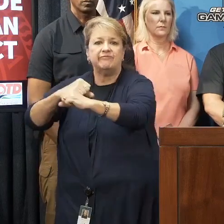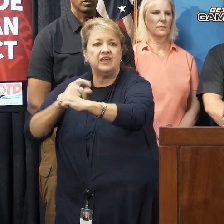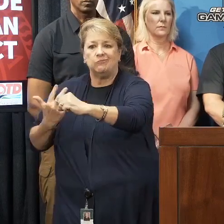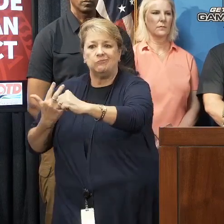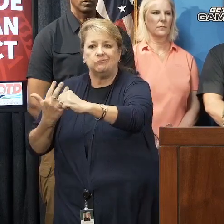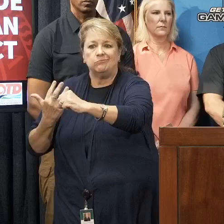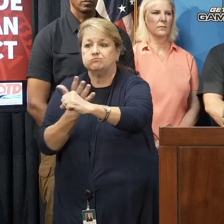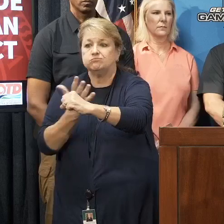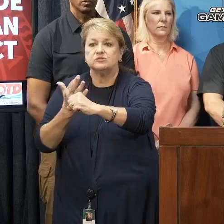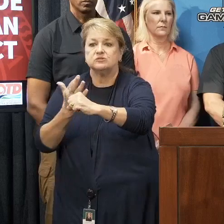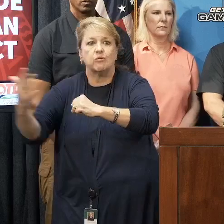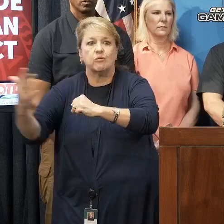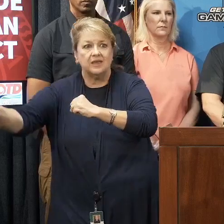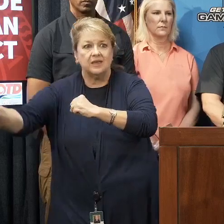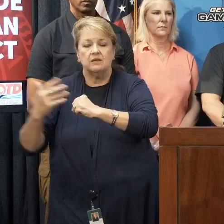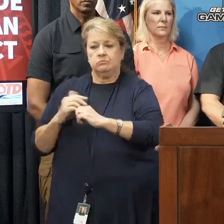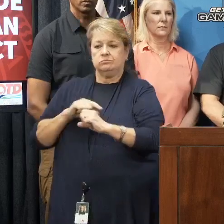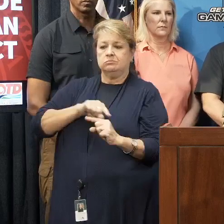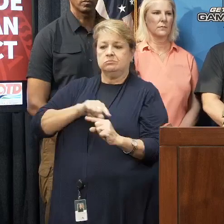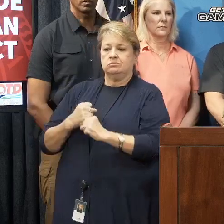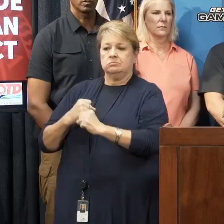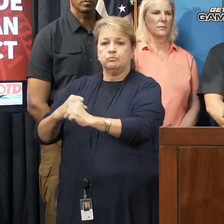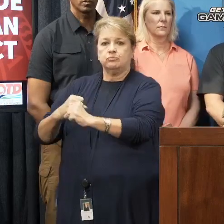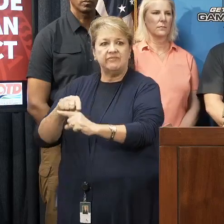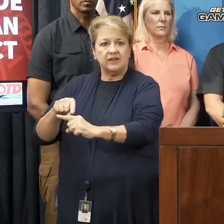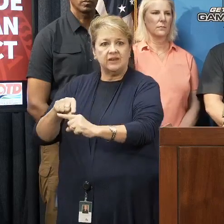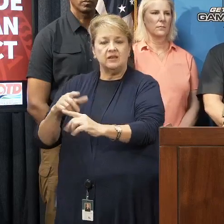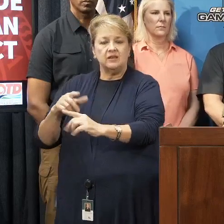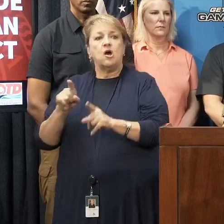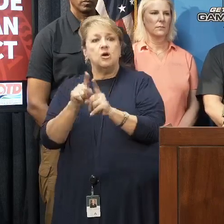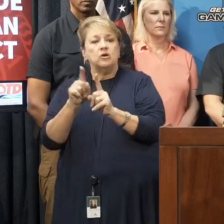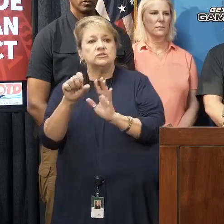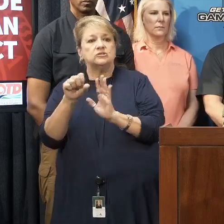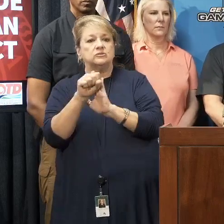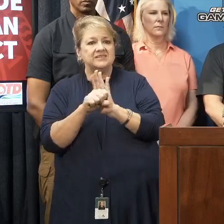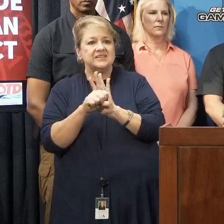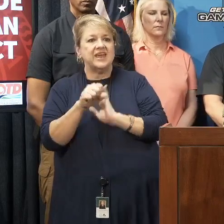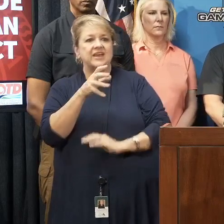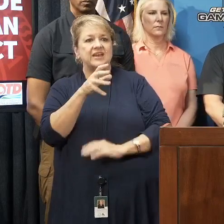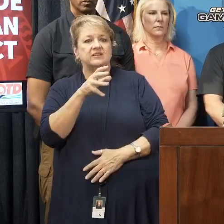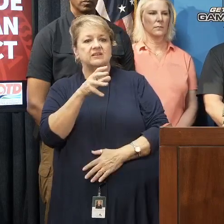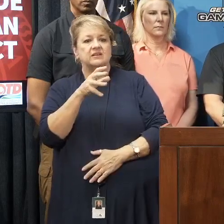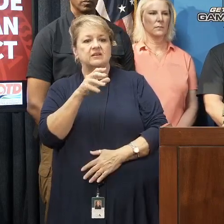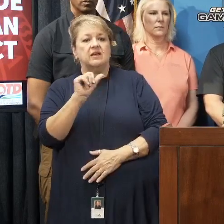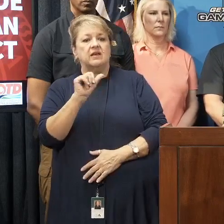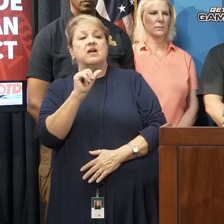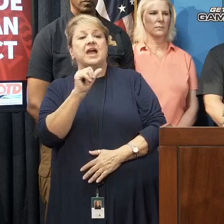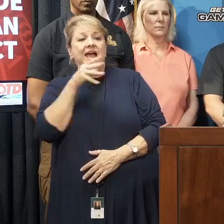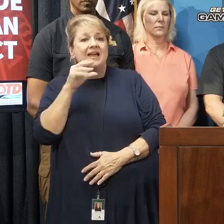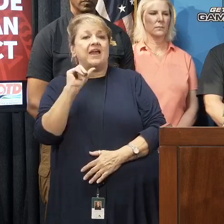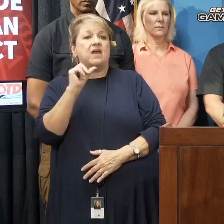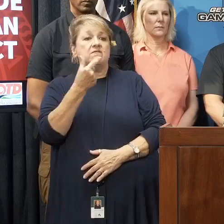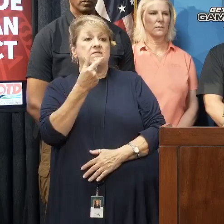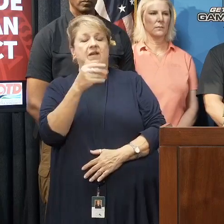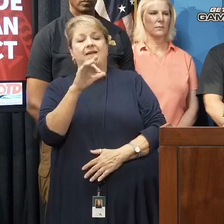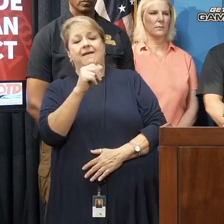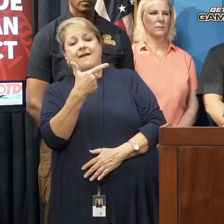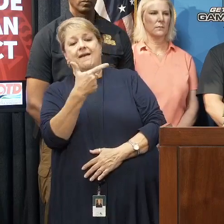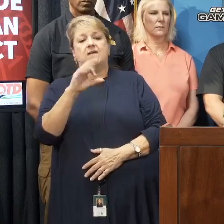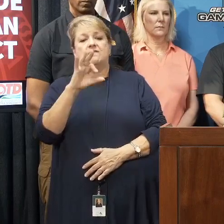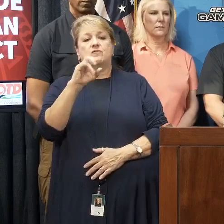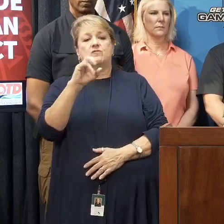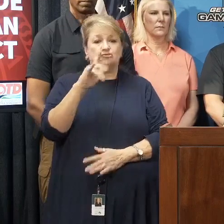Louisiana Department of Ag and Forestry and state fire marshal offices and the current parishes. We do have a parish LNO that is